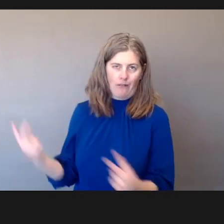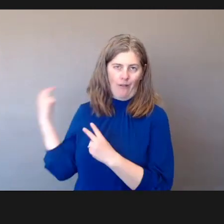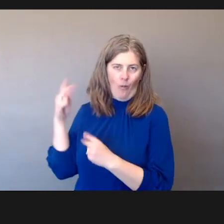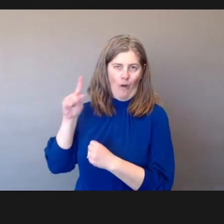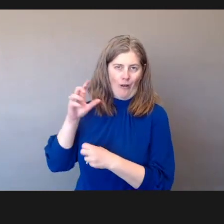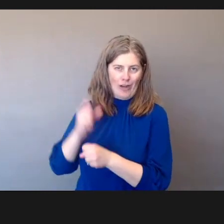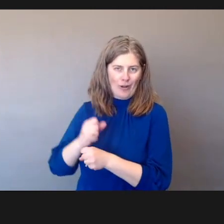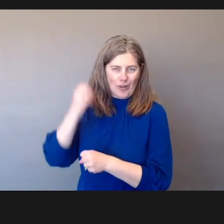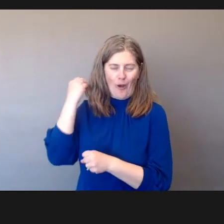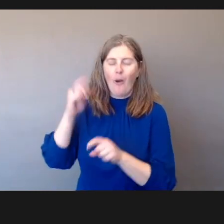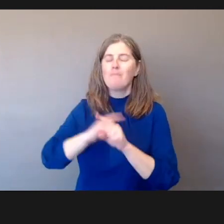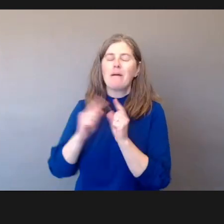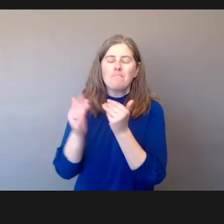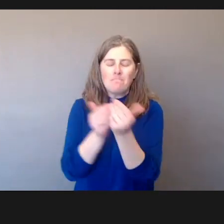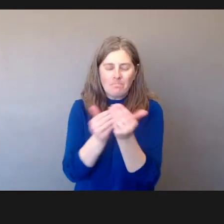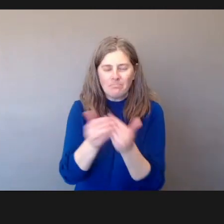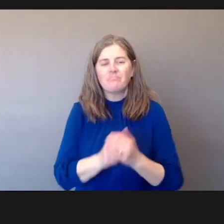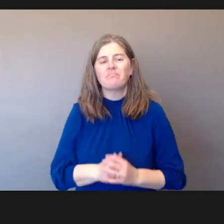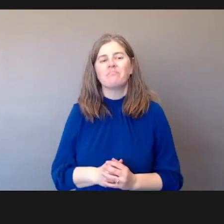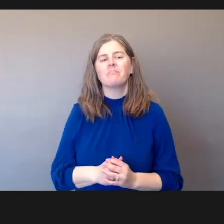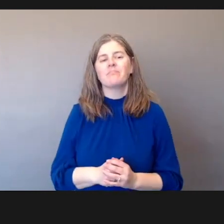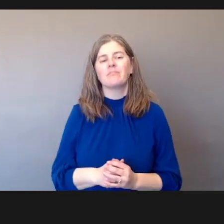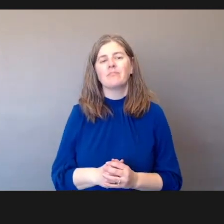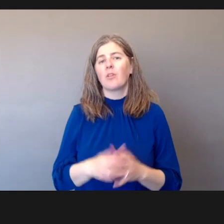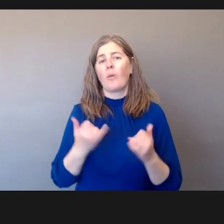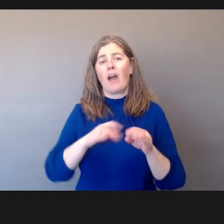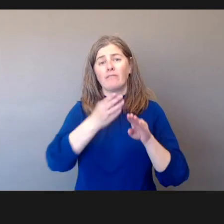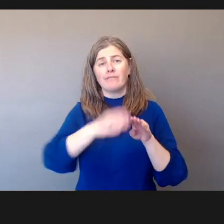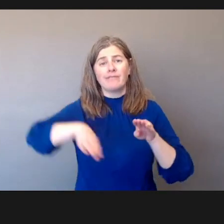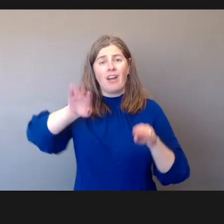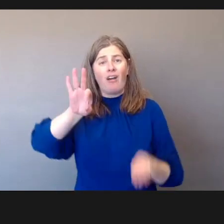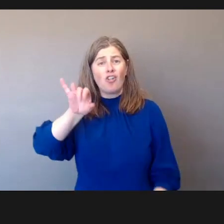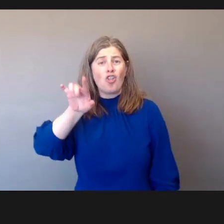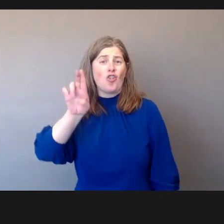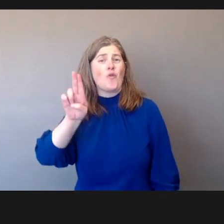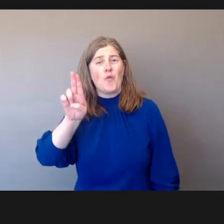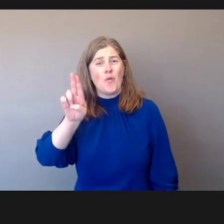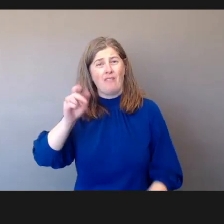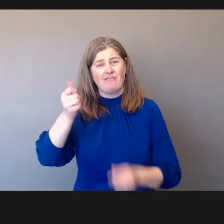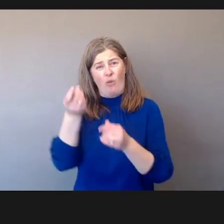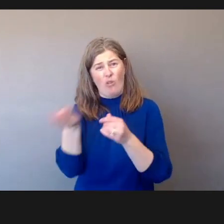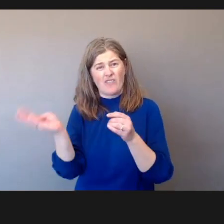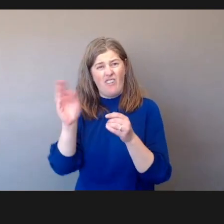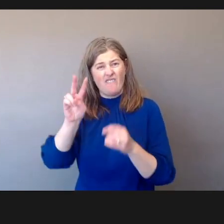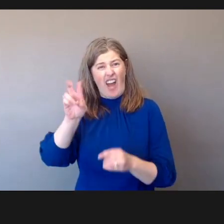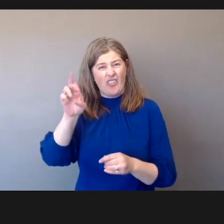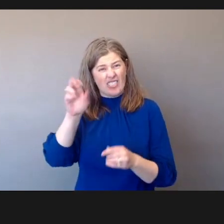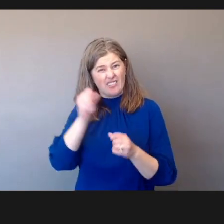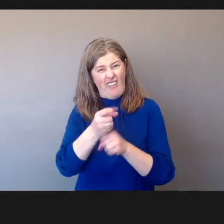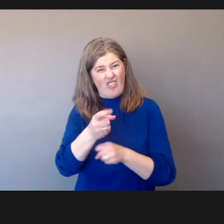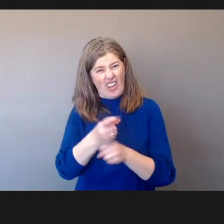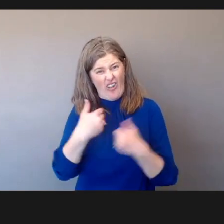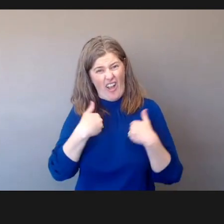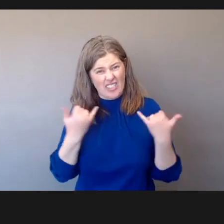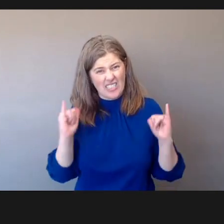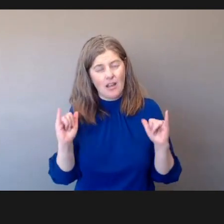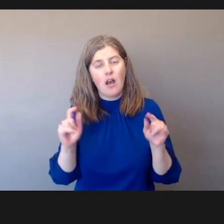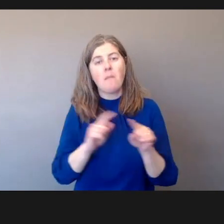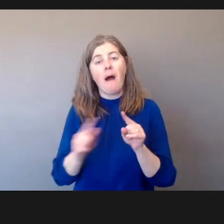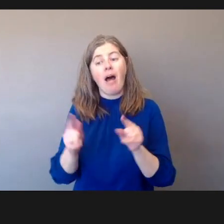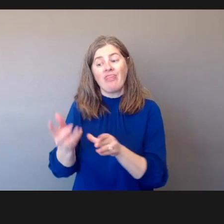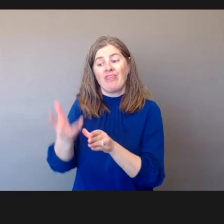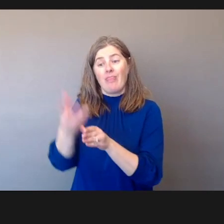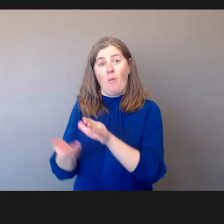over, but, and then we have a wave of influenza and multiple viruses that come through every year. But the mortality rate